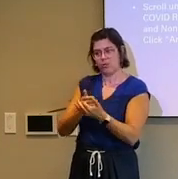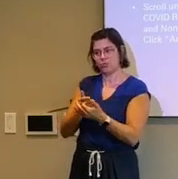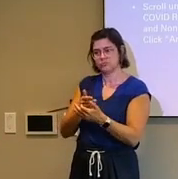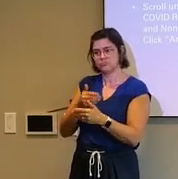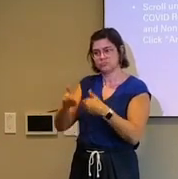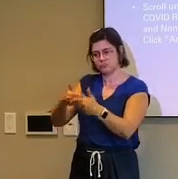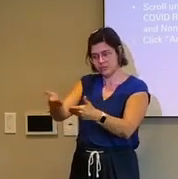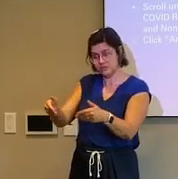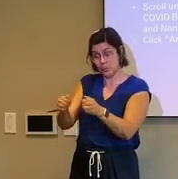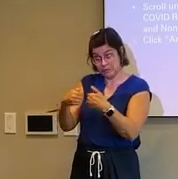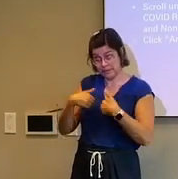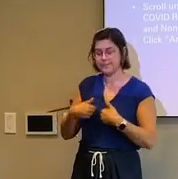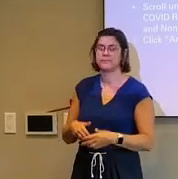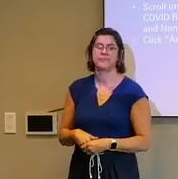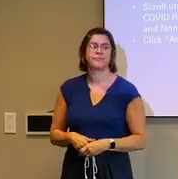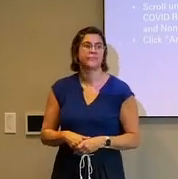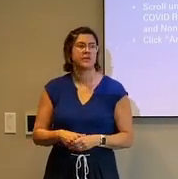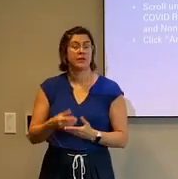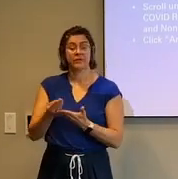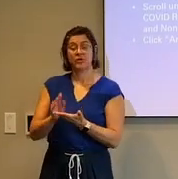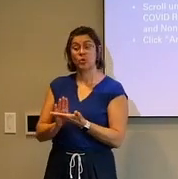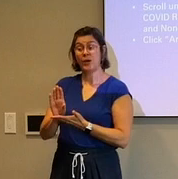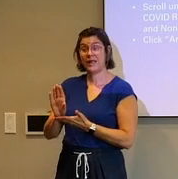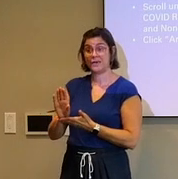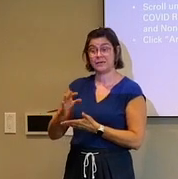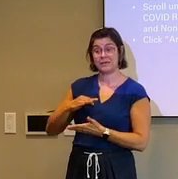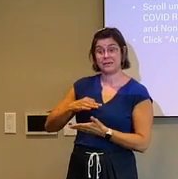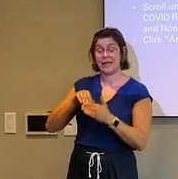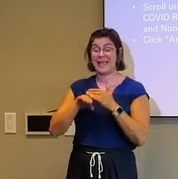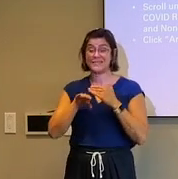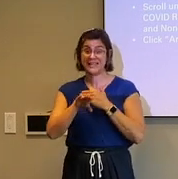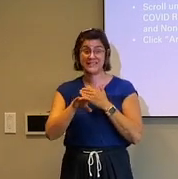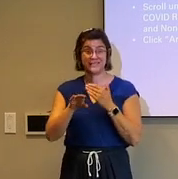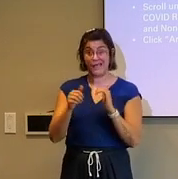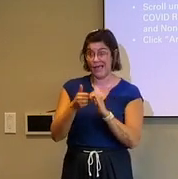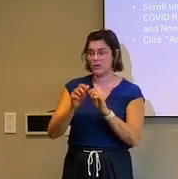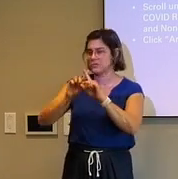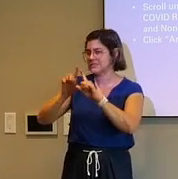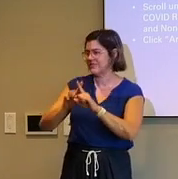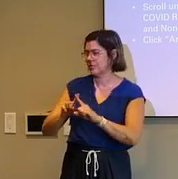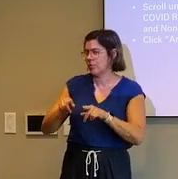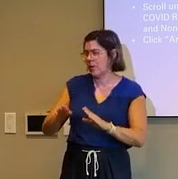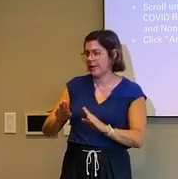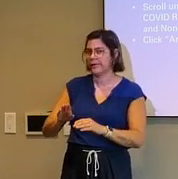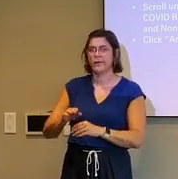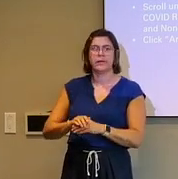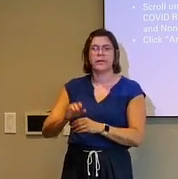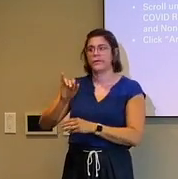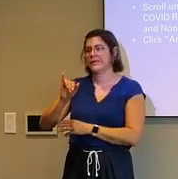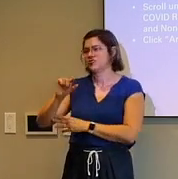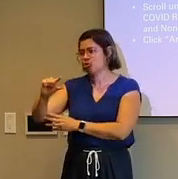moment. So the grant is accessible in a few different ways. It's on our Instagram bio,